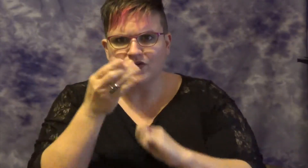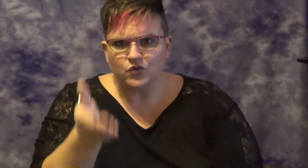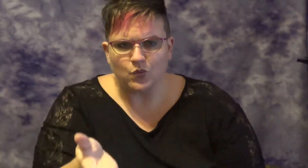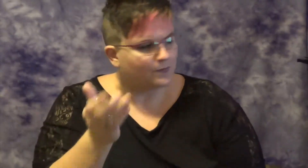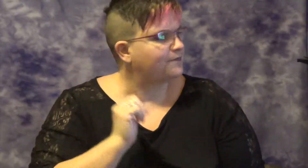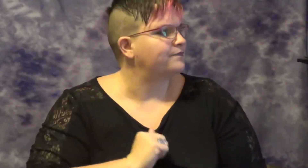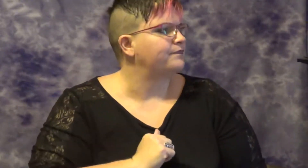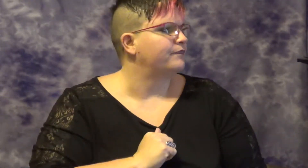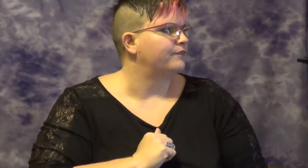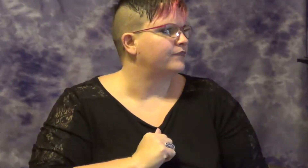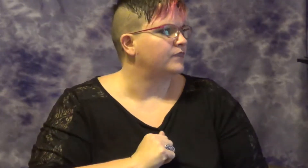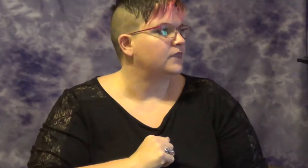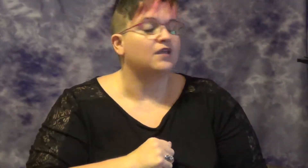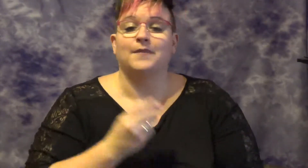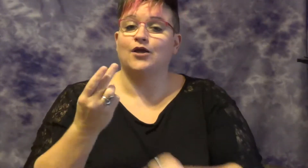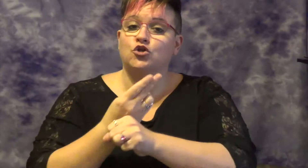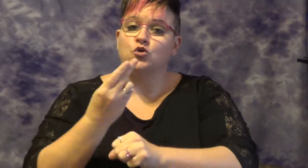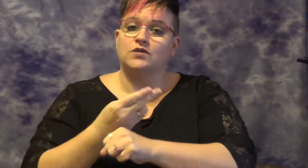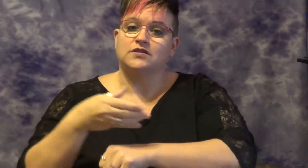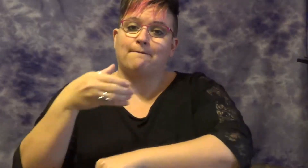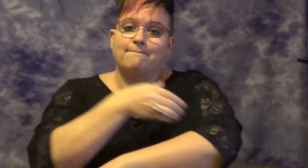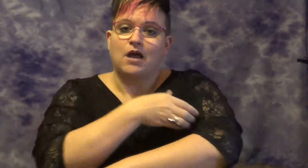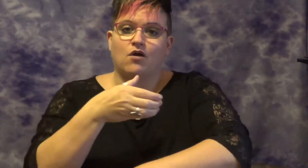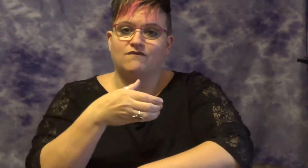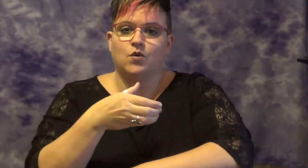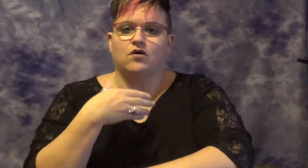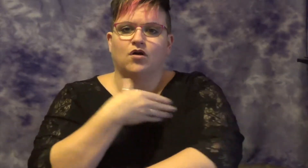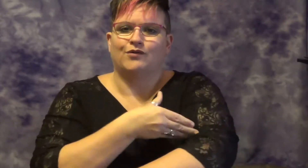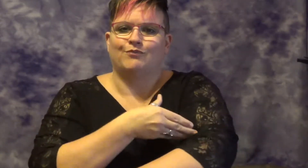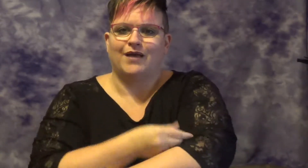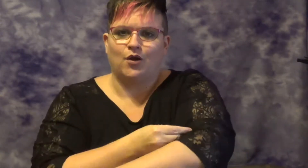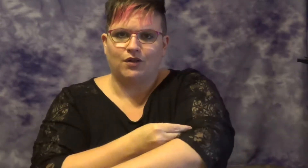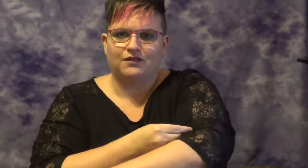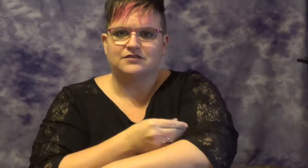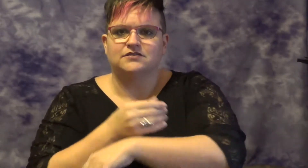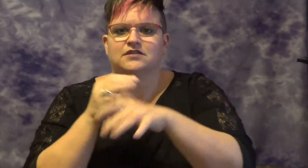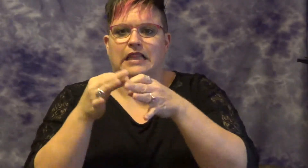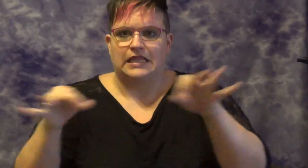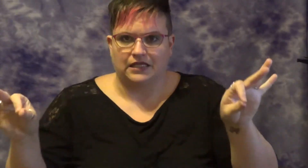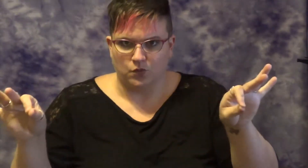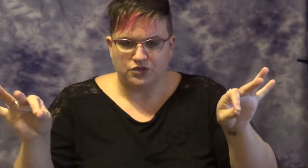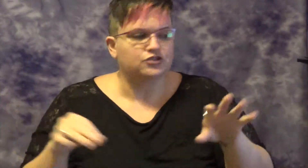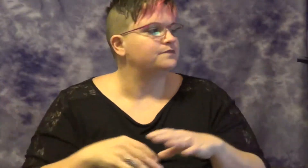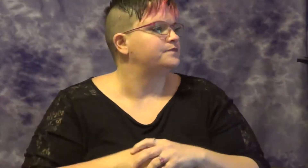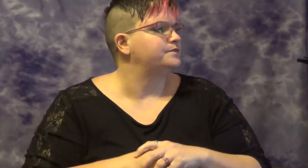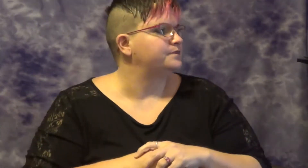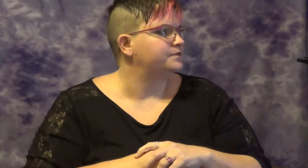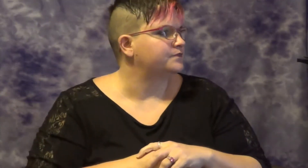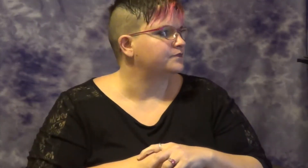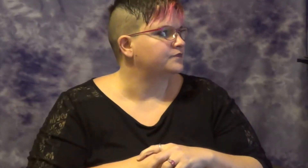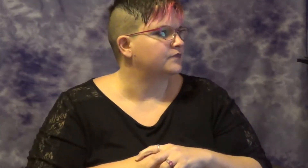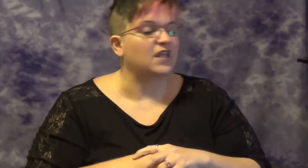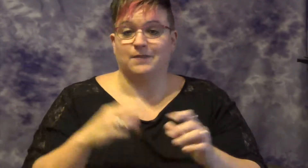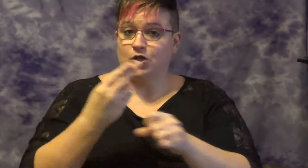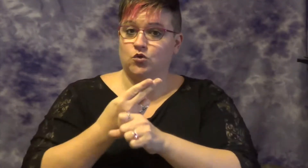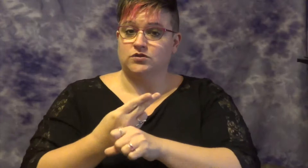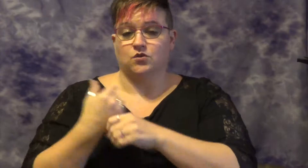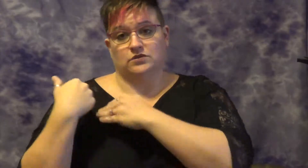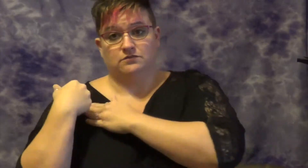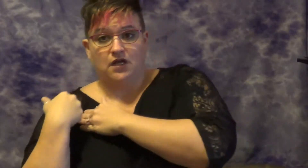message construction is the degree of directness. How direct am I when I'm speaking to you? Also, we have to think about powerful and powerless